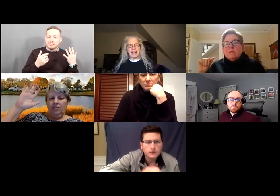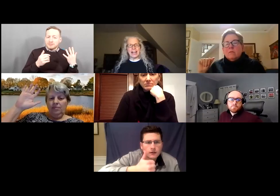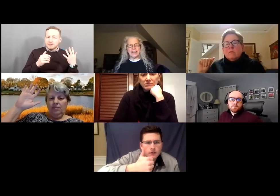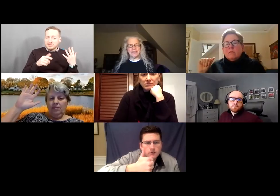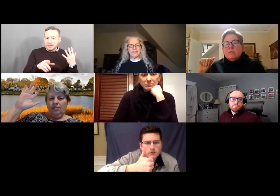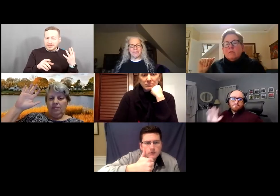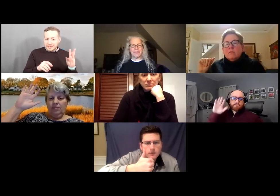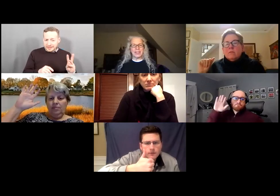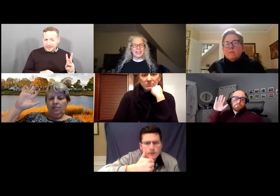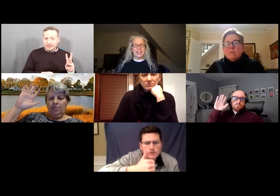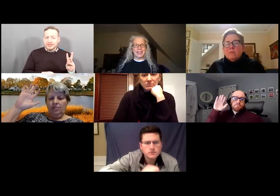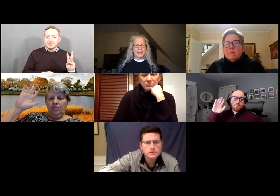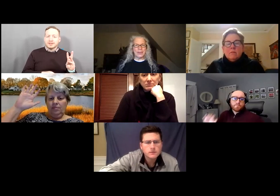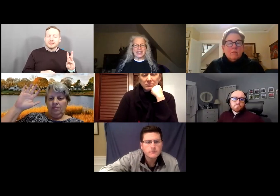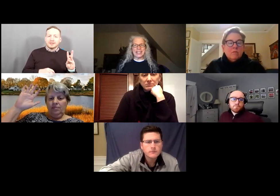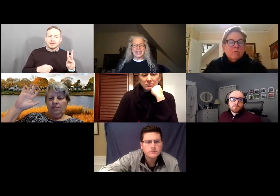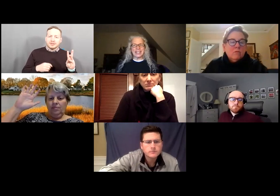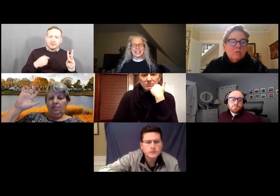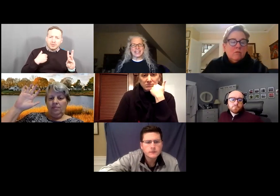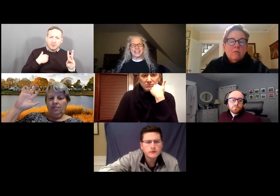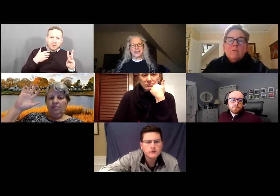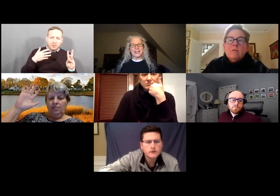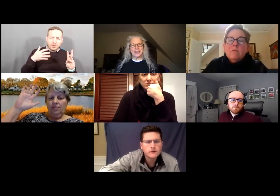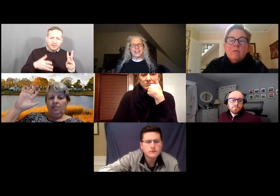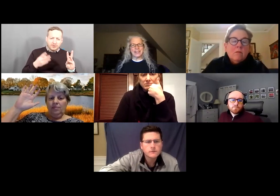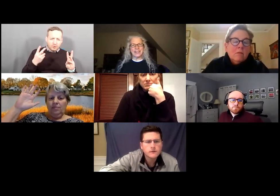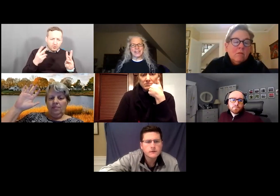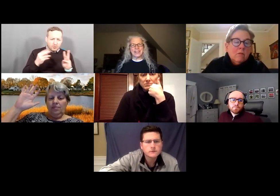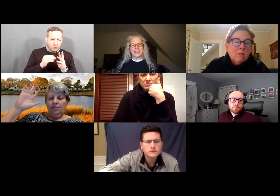I'm 5. We've got 6.